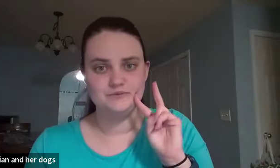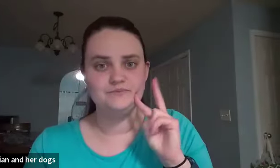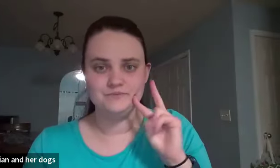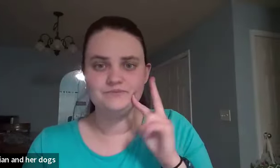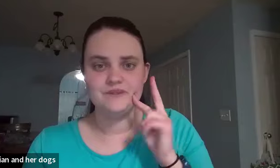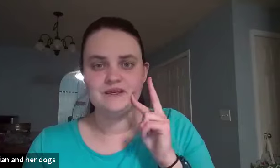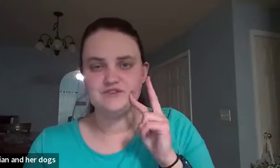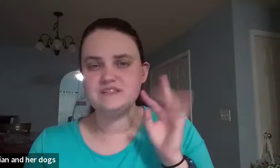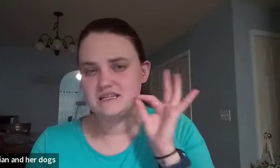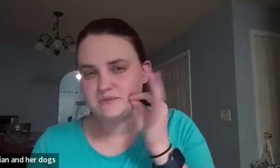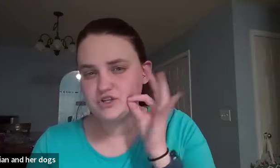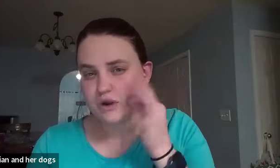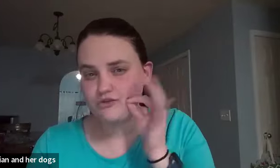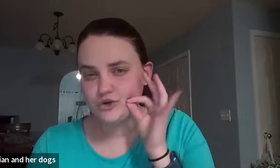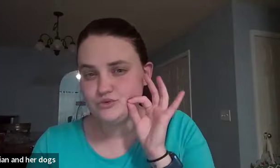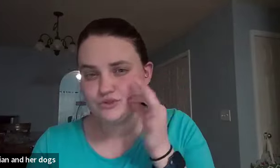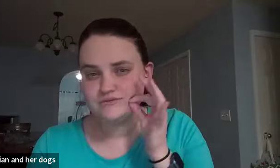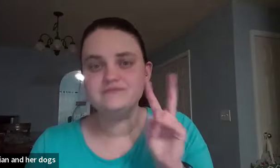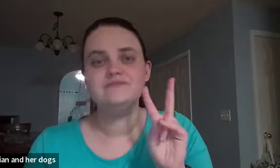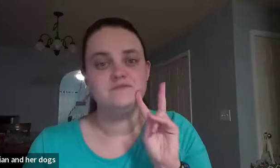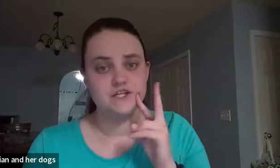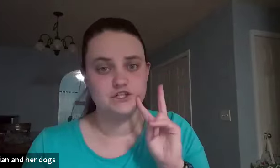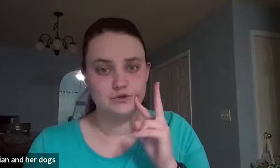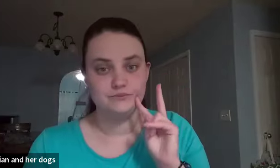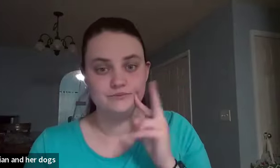vegetable. So it's kind of similar to our fruit, vegetable.